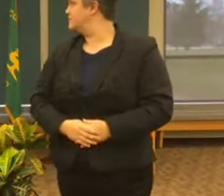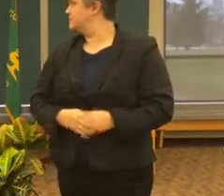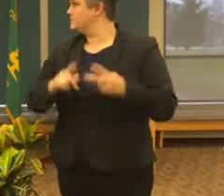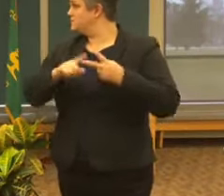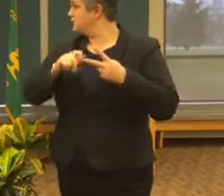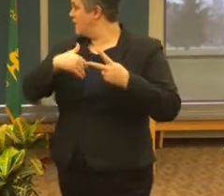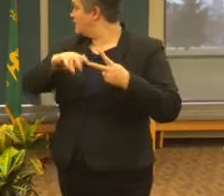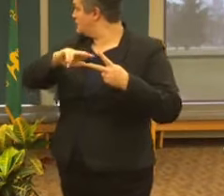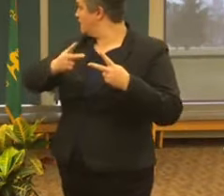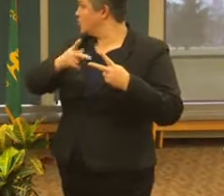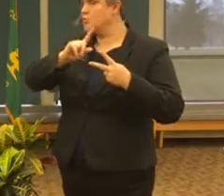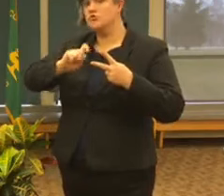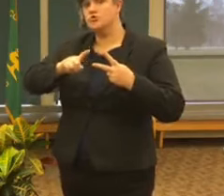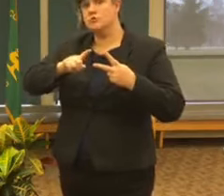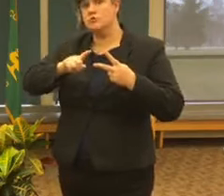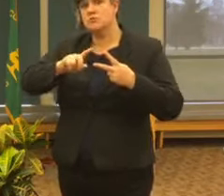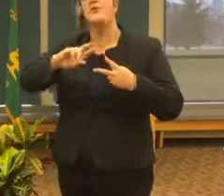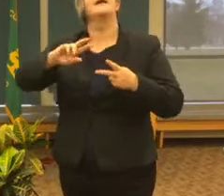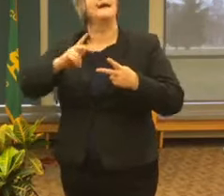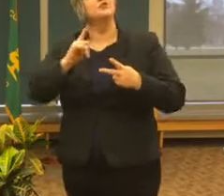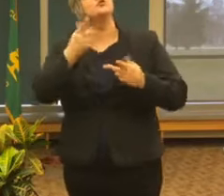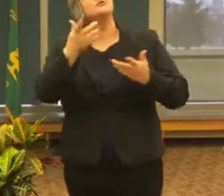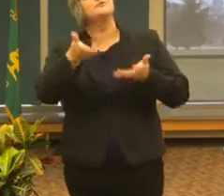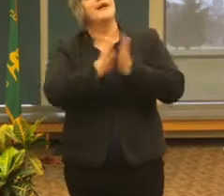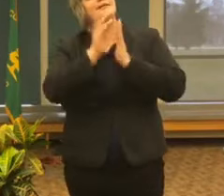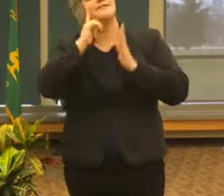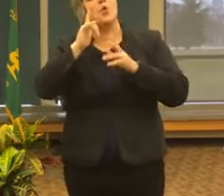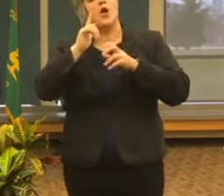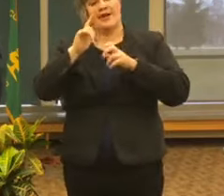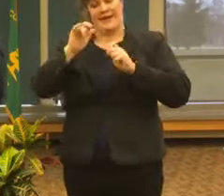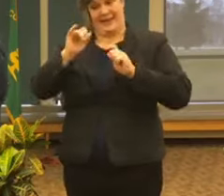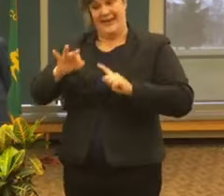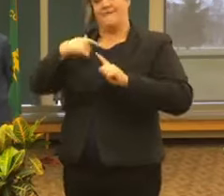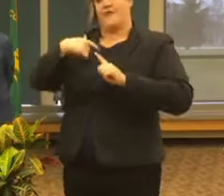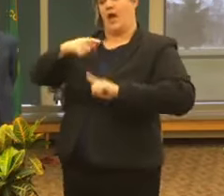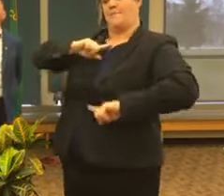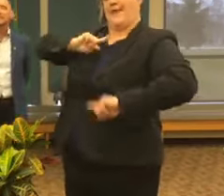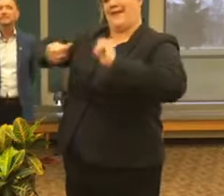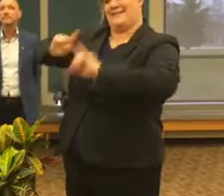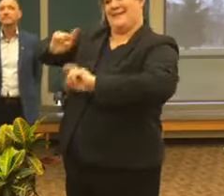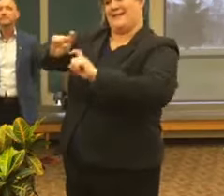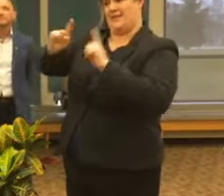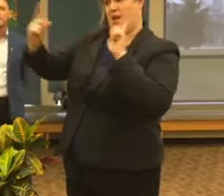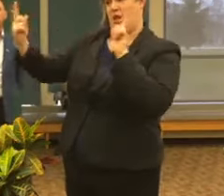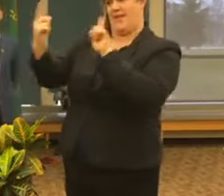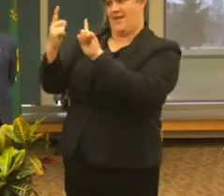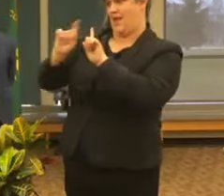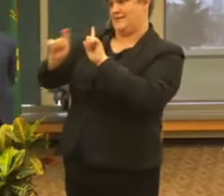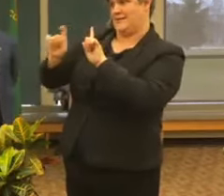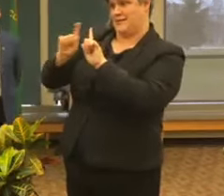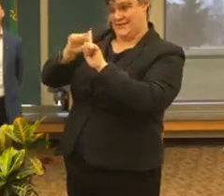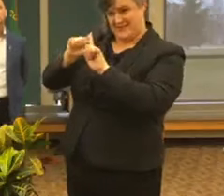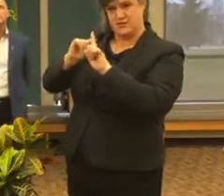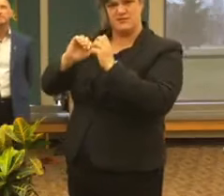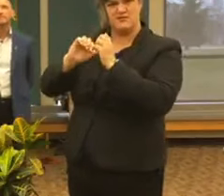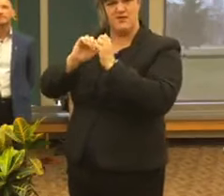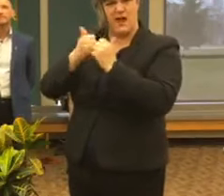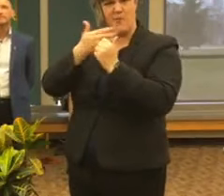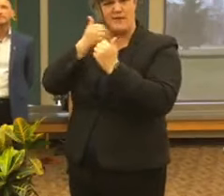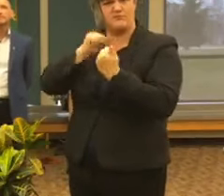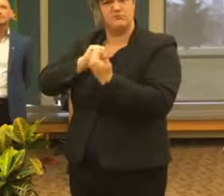Well, the other thing she asked about was the employee. So what precautions should they take? So we actually have a nurse